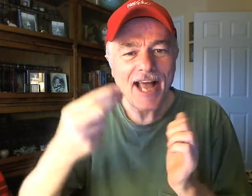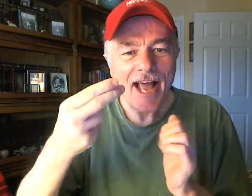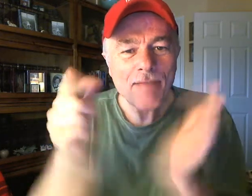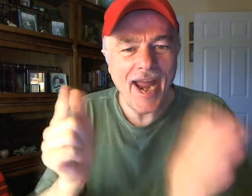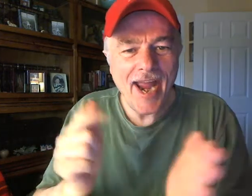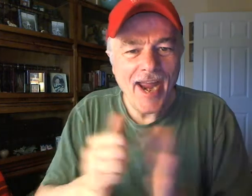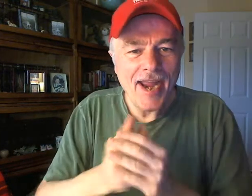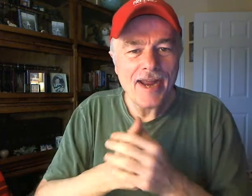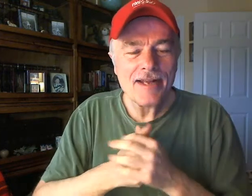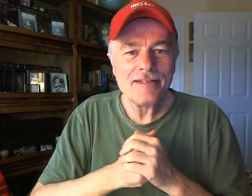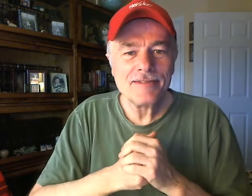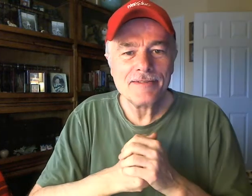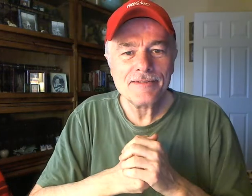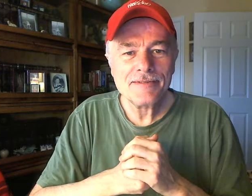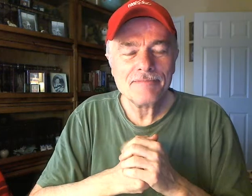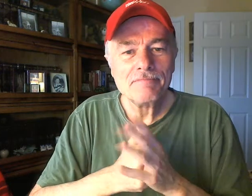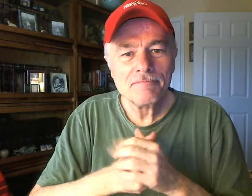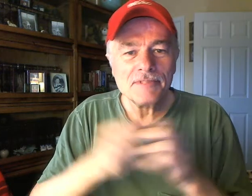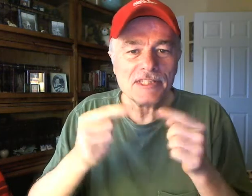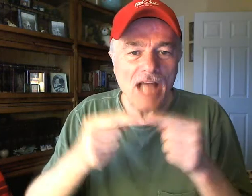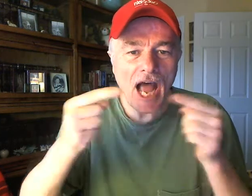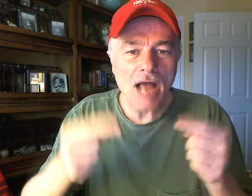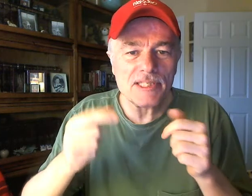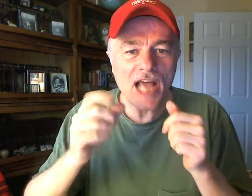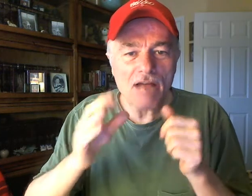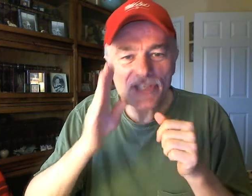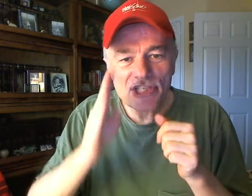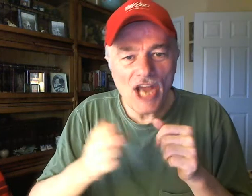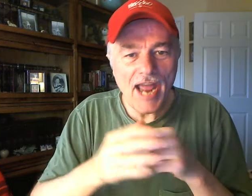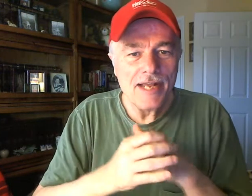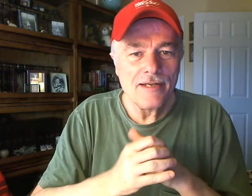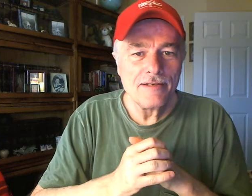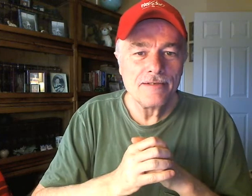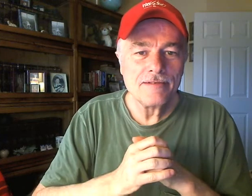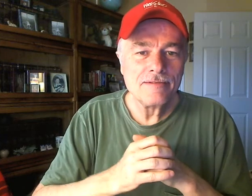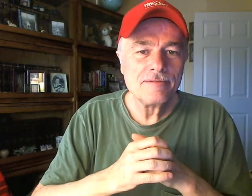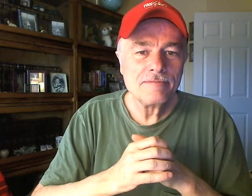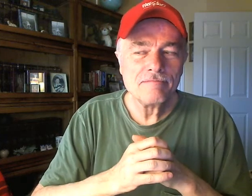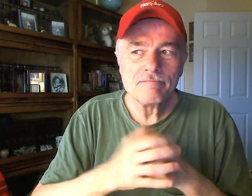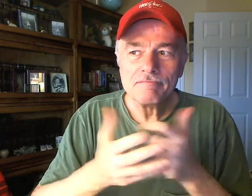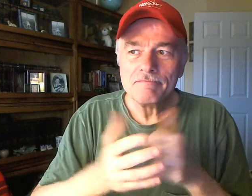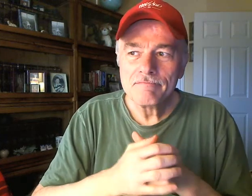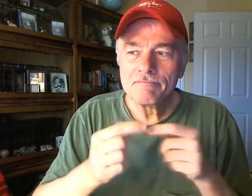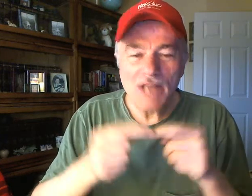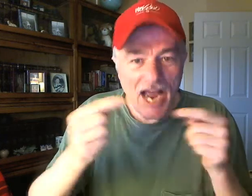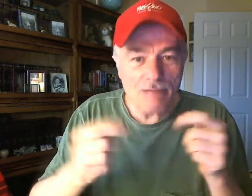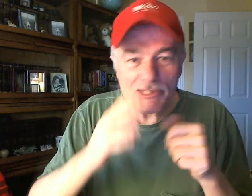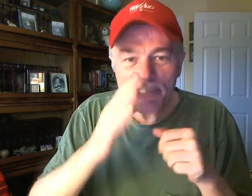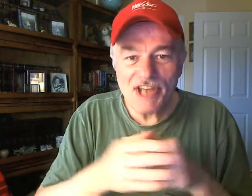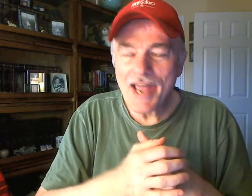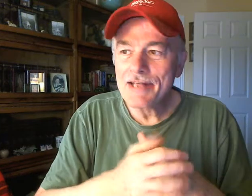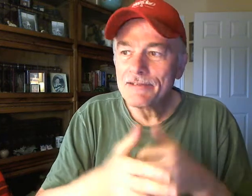right. The arms are staying. The arms are staying.